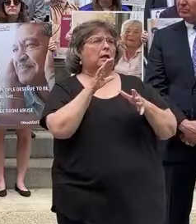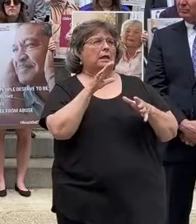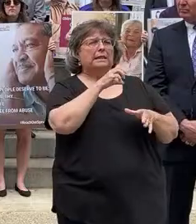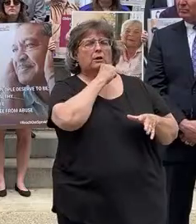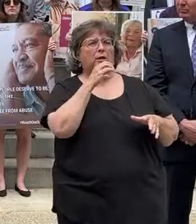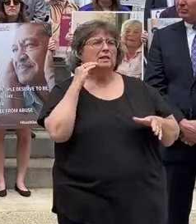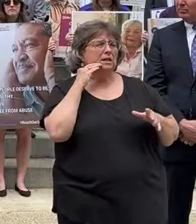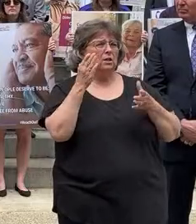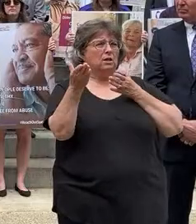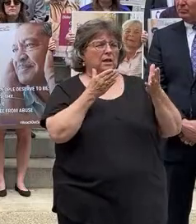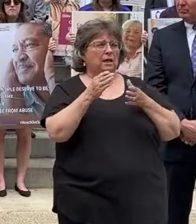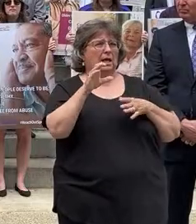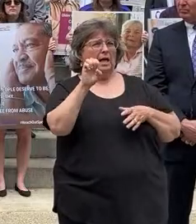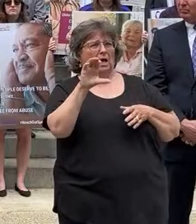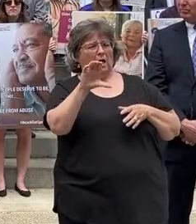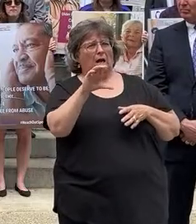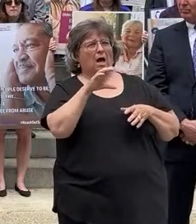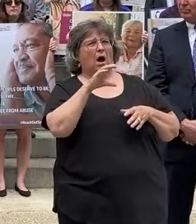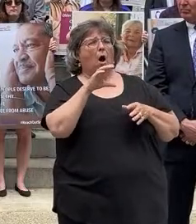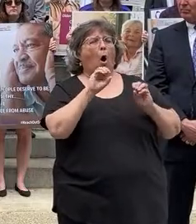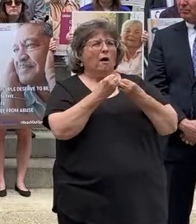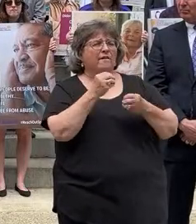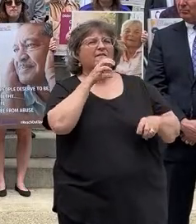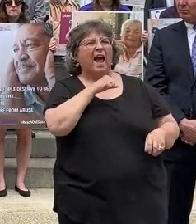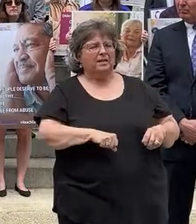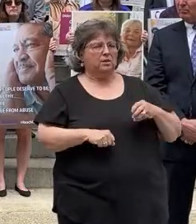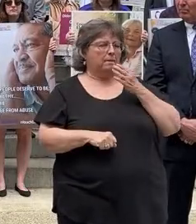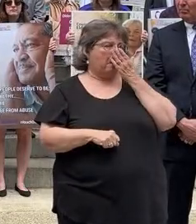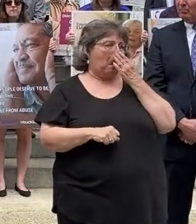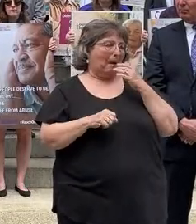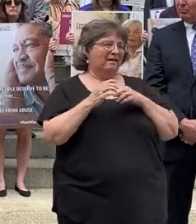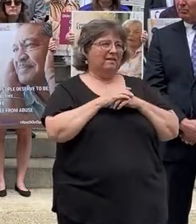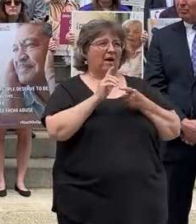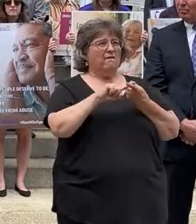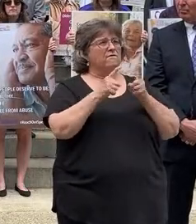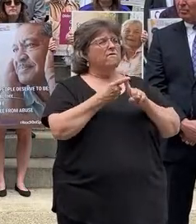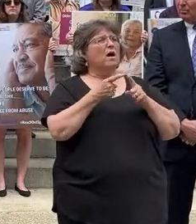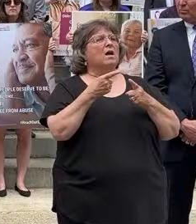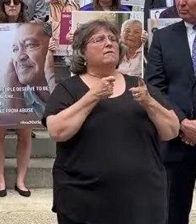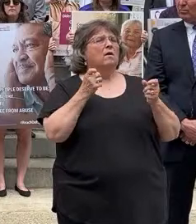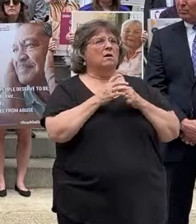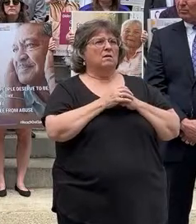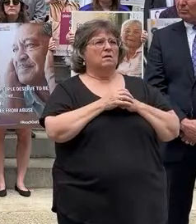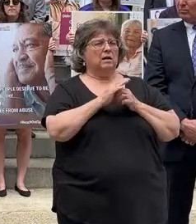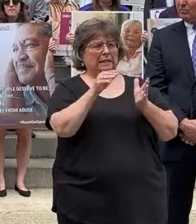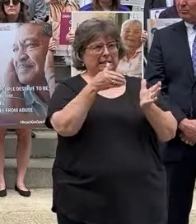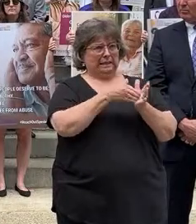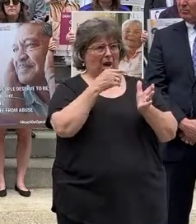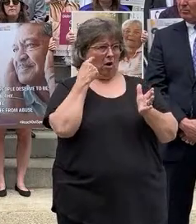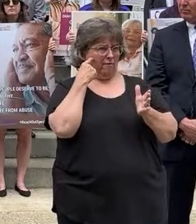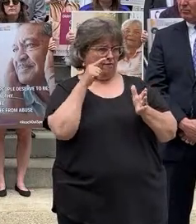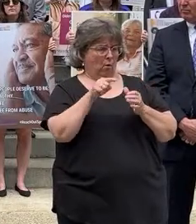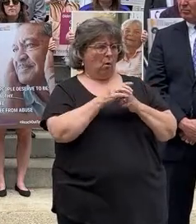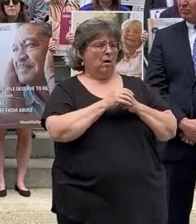soon to be named the Erie County Office of the Aged. Our friends from the Center for